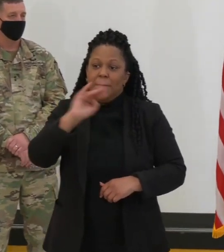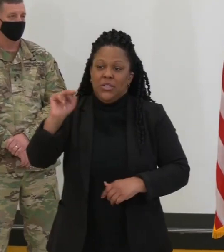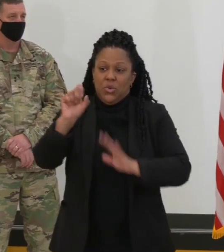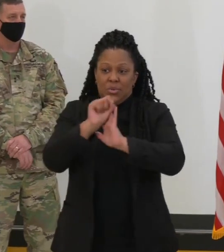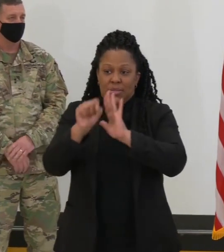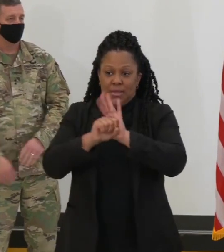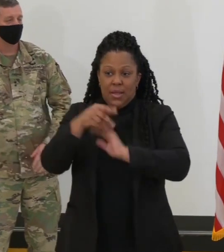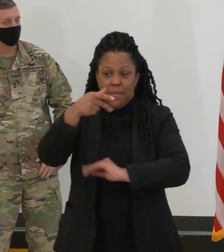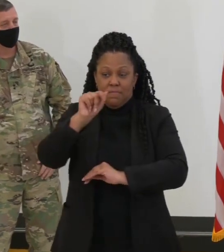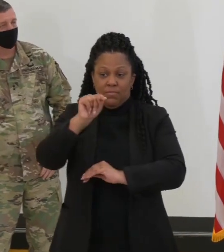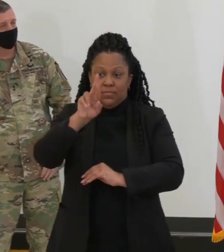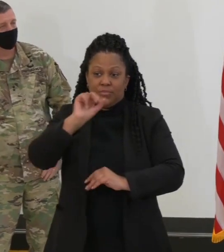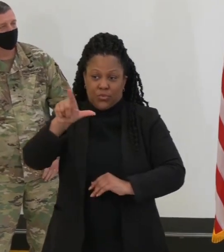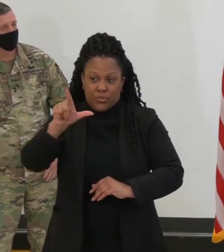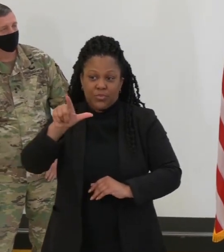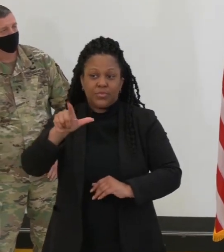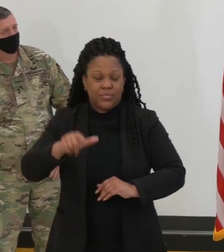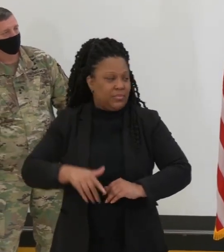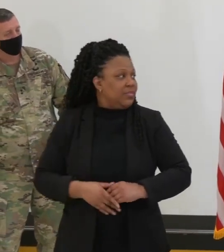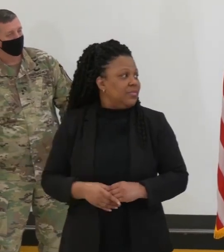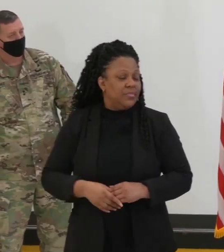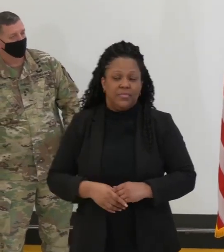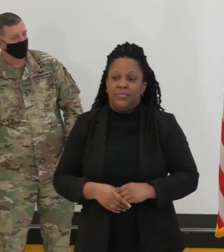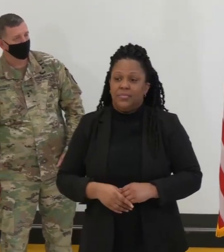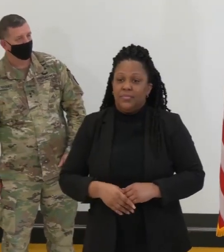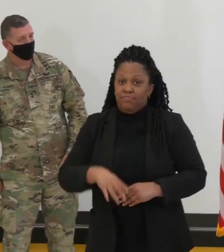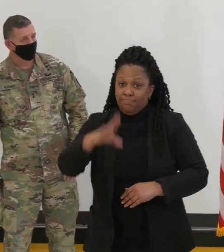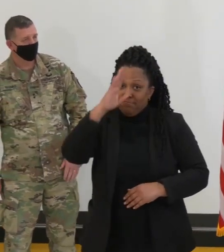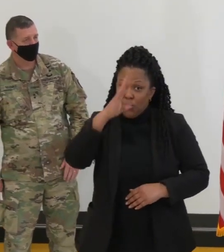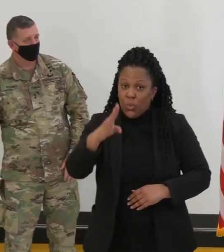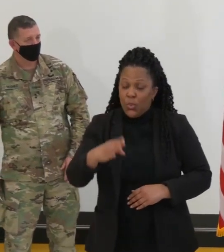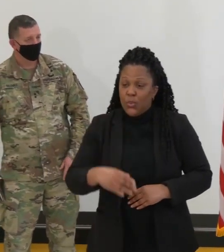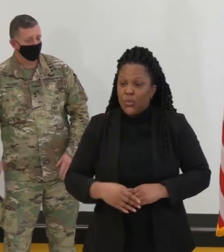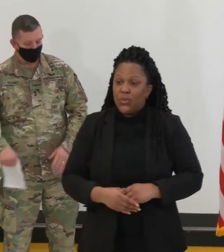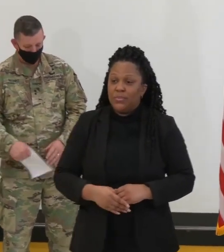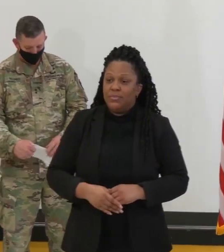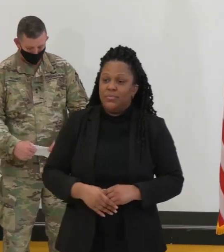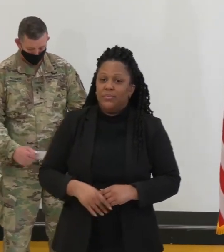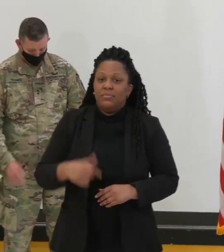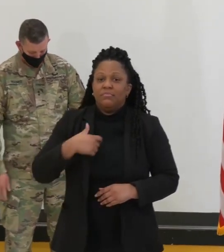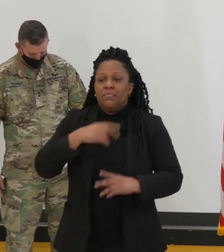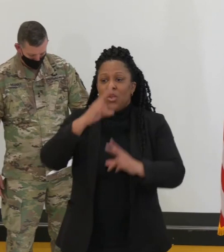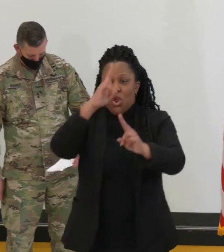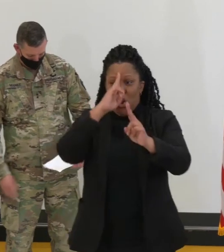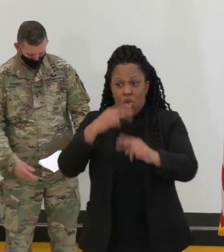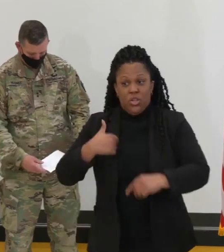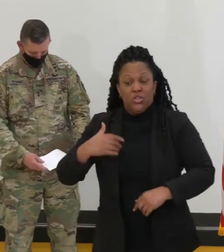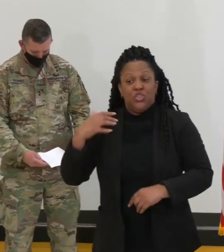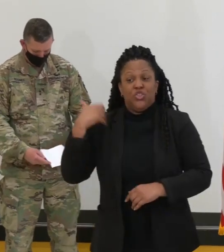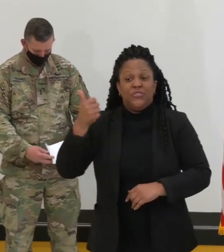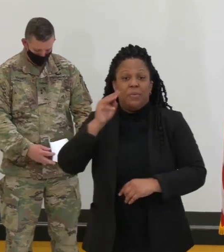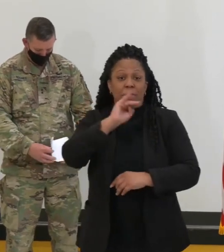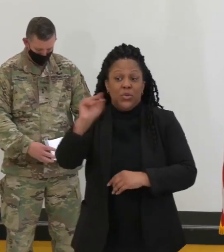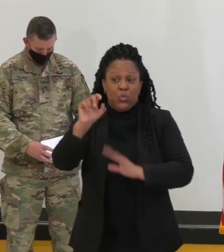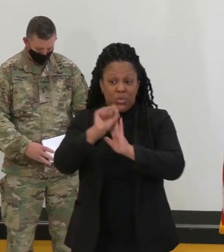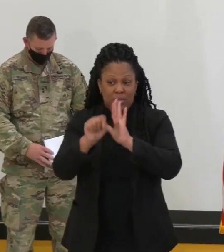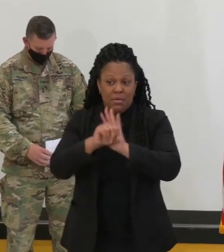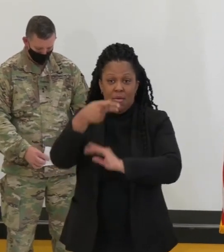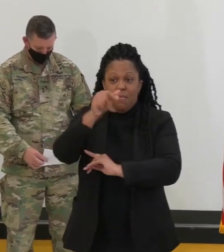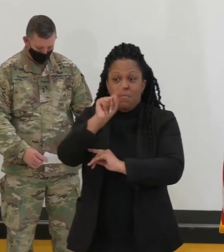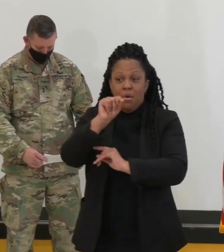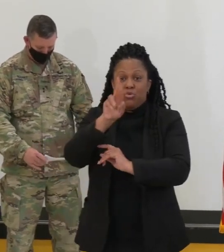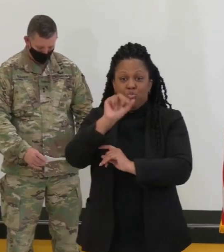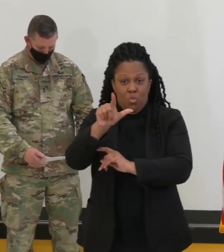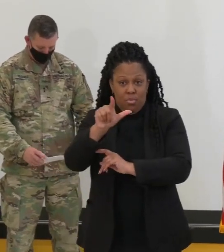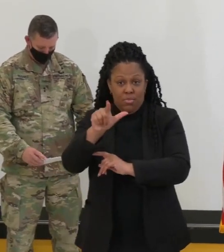Thanks, Sheriff. My name is Matt Langer. I have the honor and privilege of serving as Chief of the Minnesota State Patrol. And I won't duplicate much of what's been